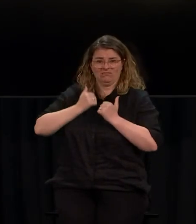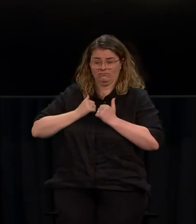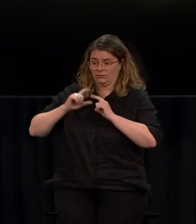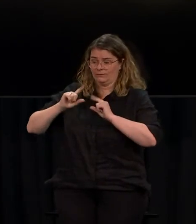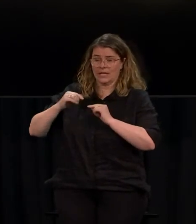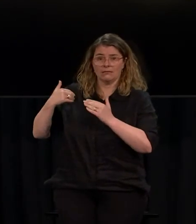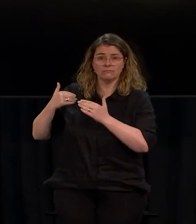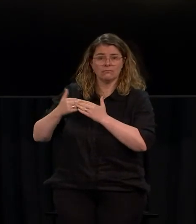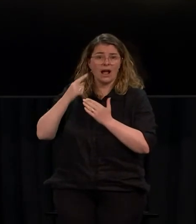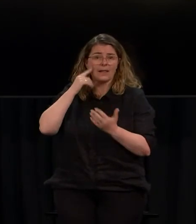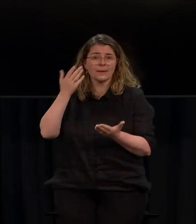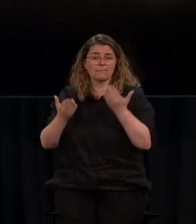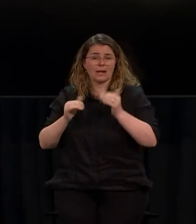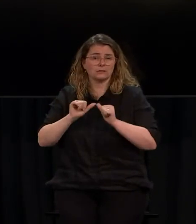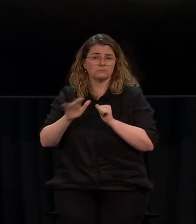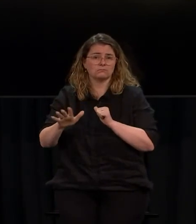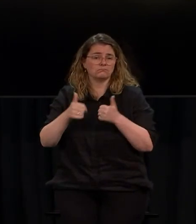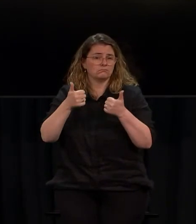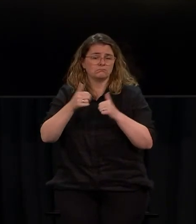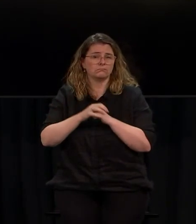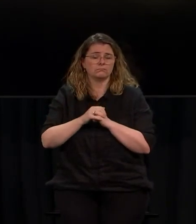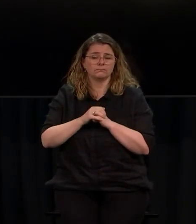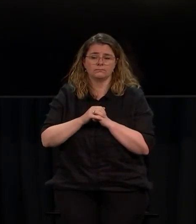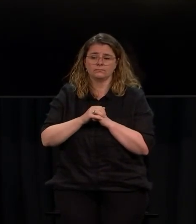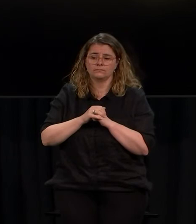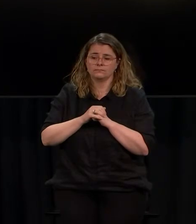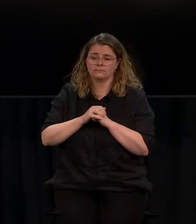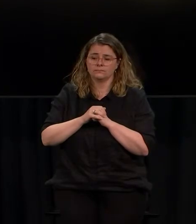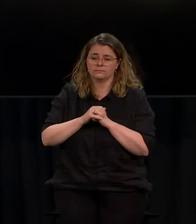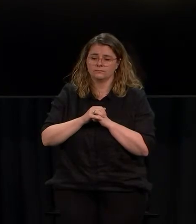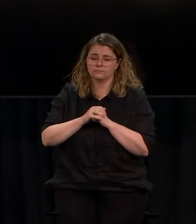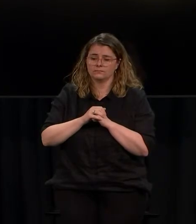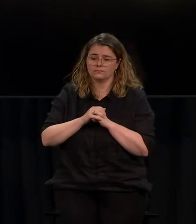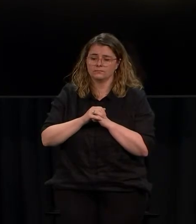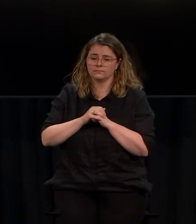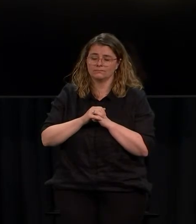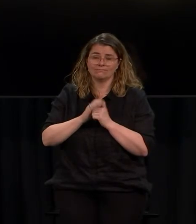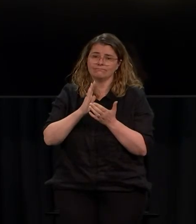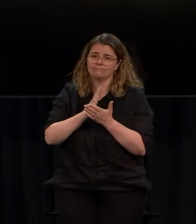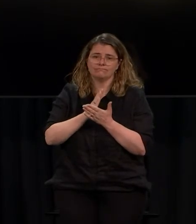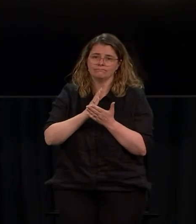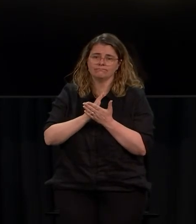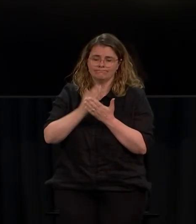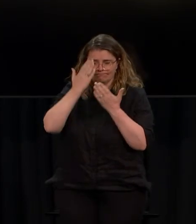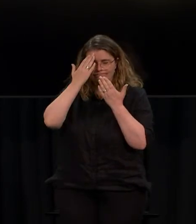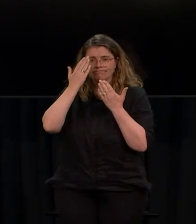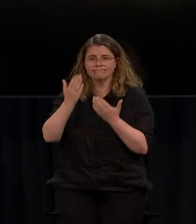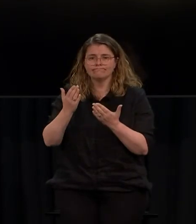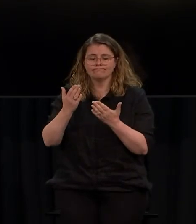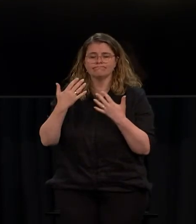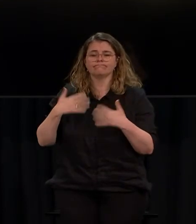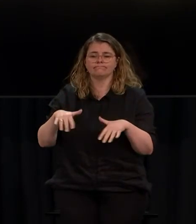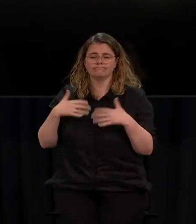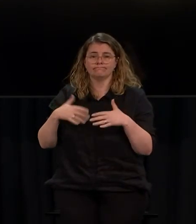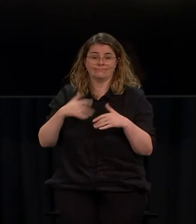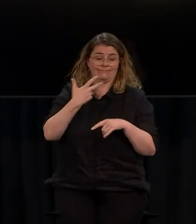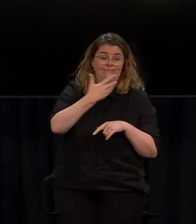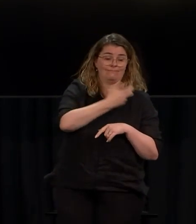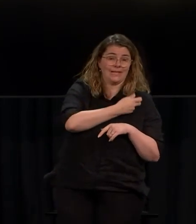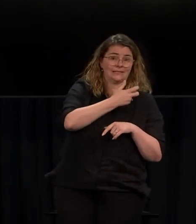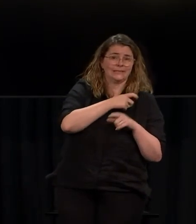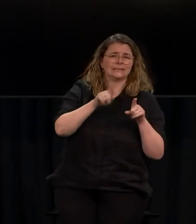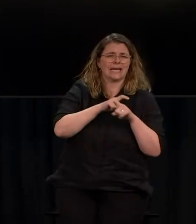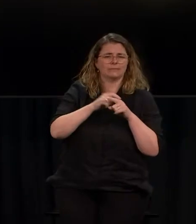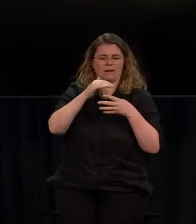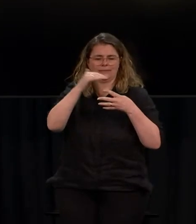done. And I think we've got the balance right there. Ultimately, though, we do acknowledge that as we vaccinate, we do need to progressively